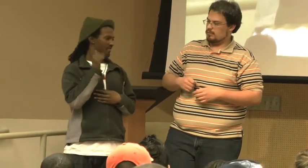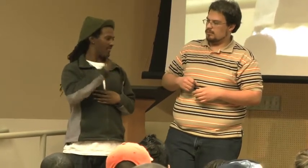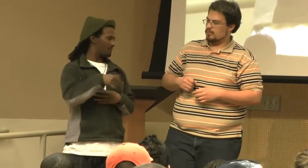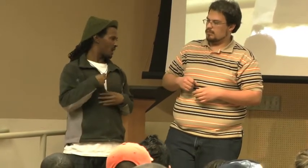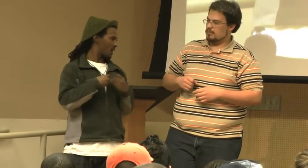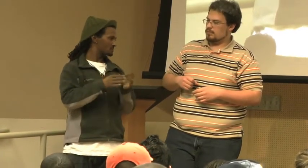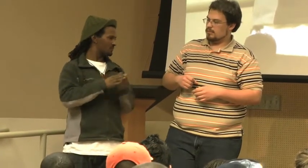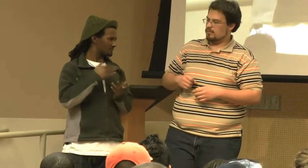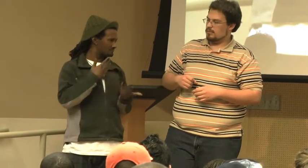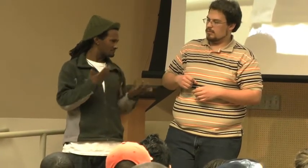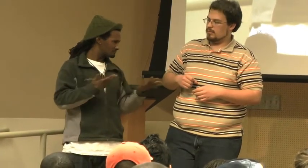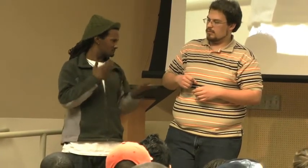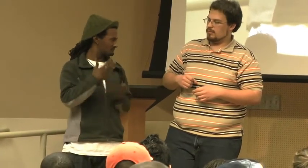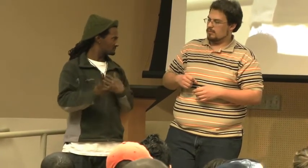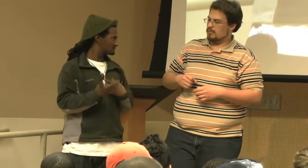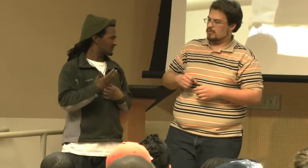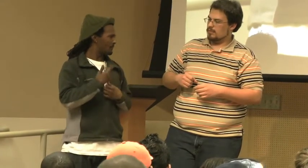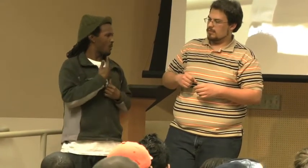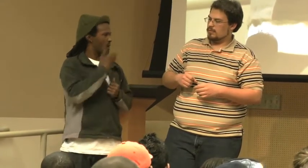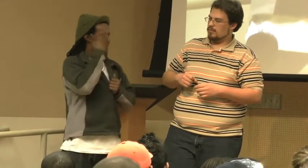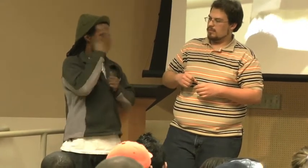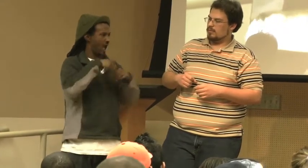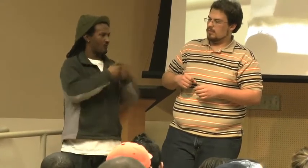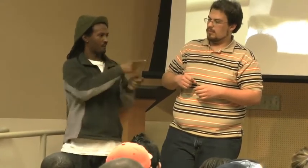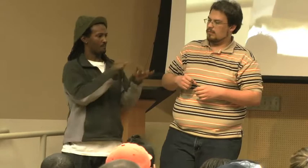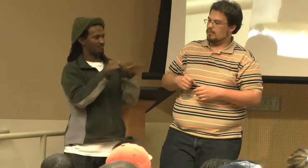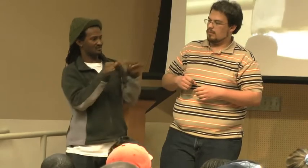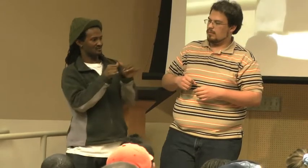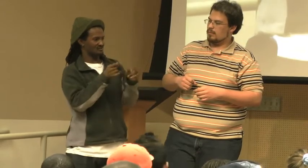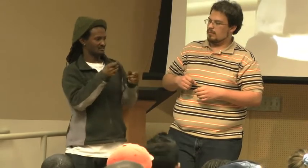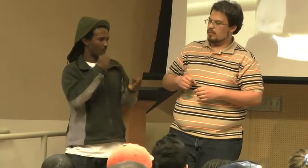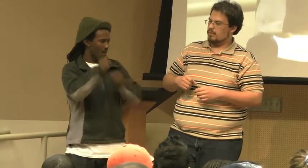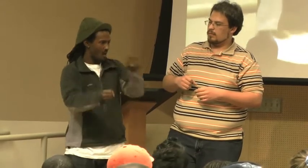it was given two exams, and I was immediately placed in that, getting acknowledged.